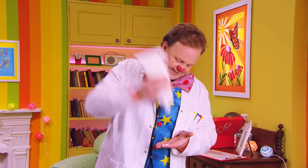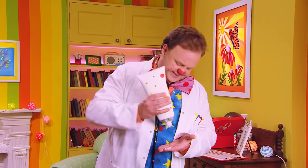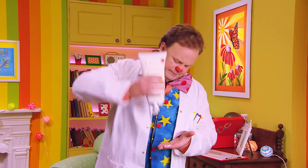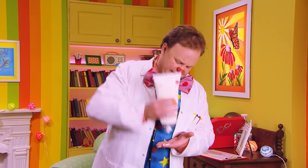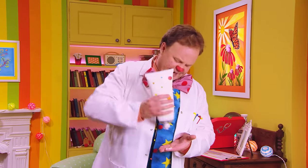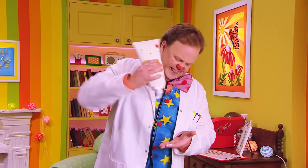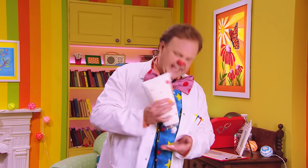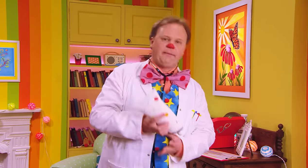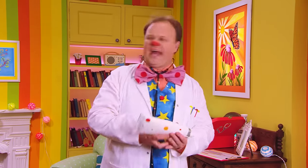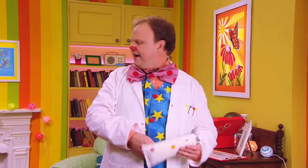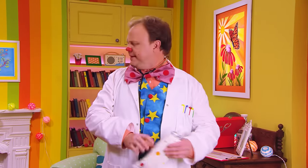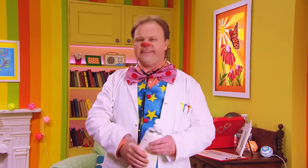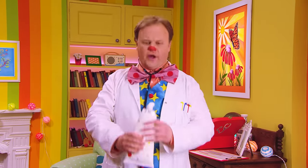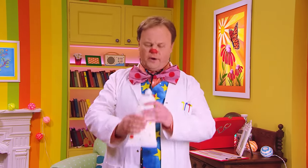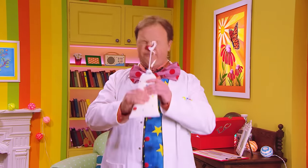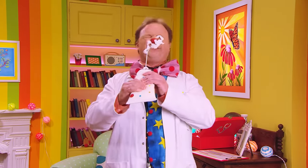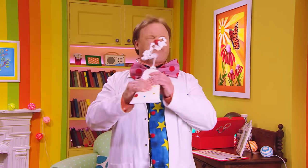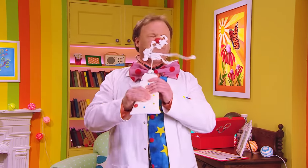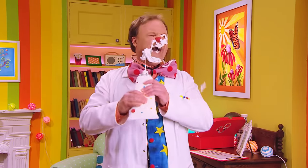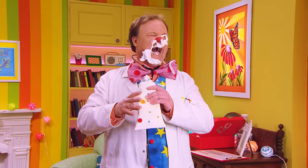Don't seem to be anything coming out. I mean, it's not...